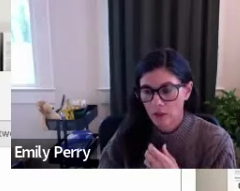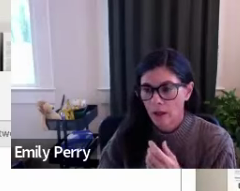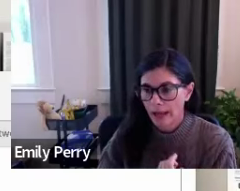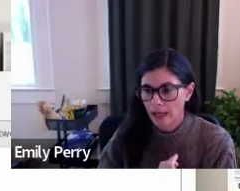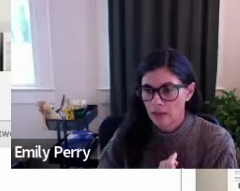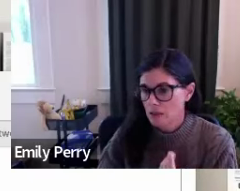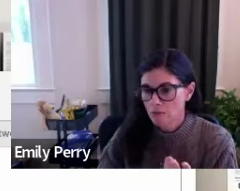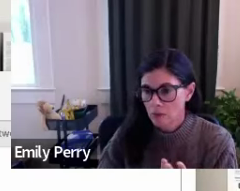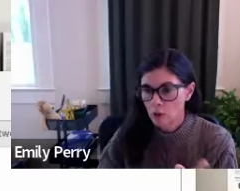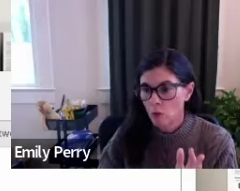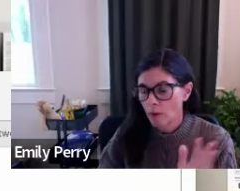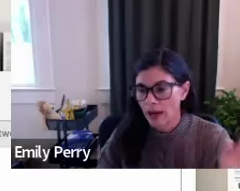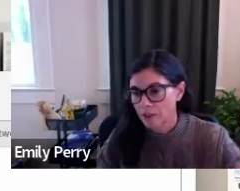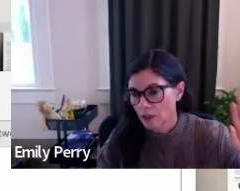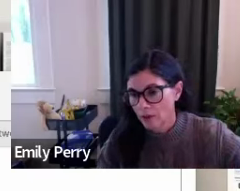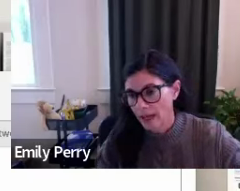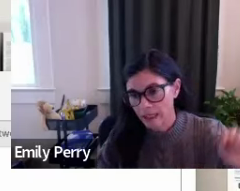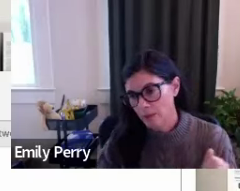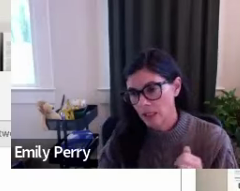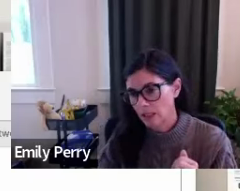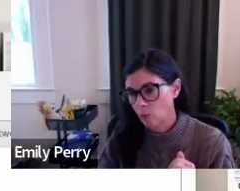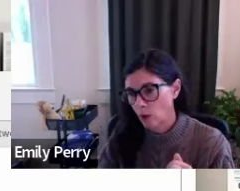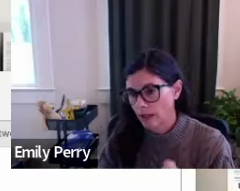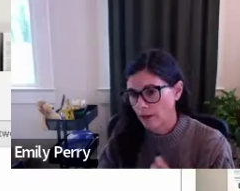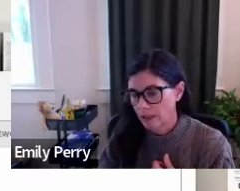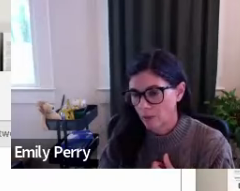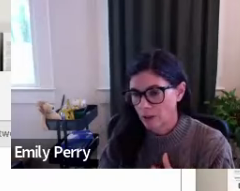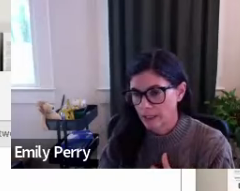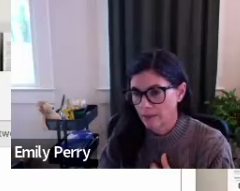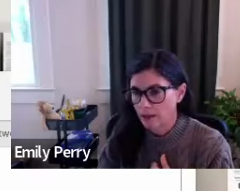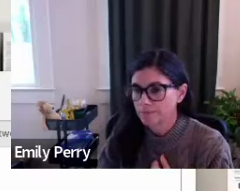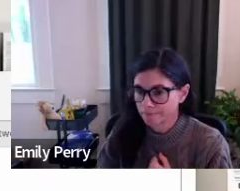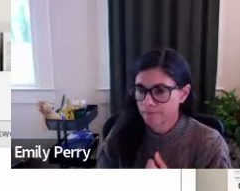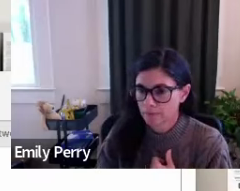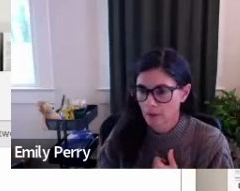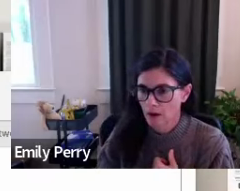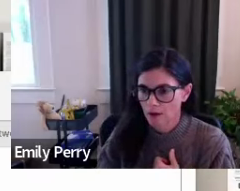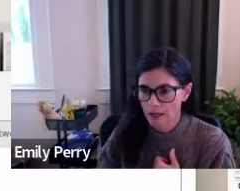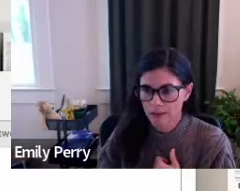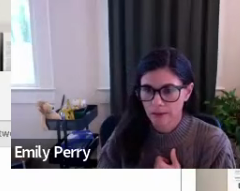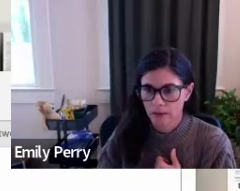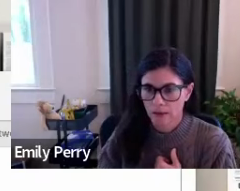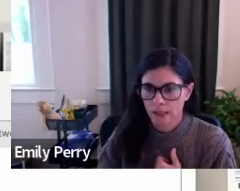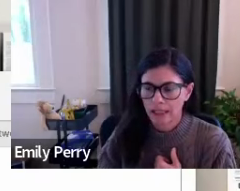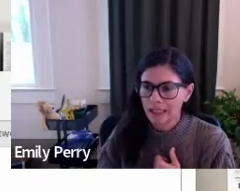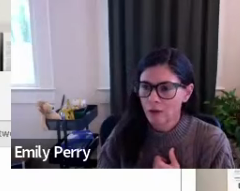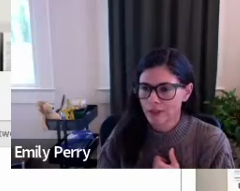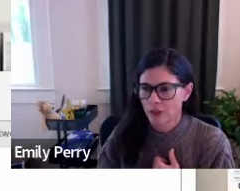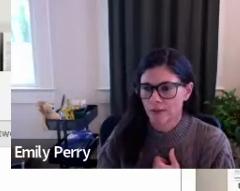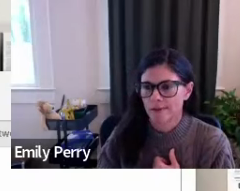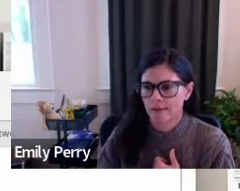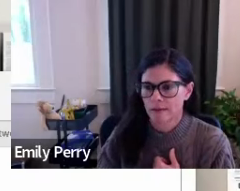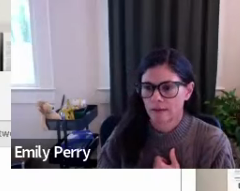package. And you won't have to go to that NMT one account anymore to get that. All right.